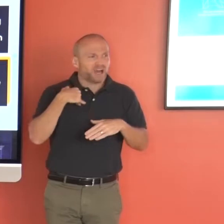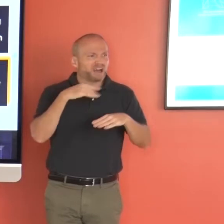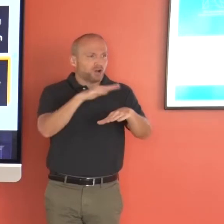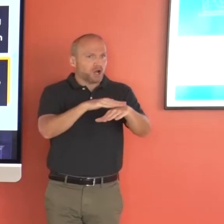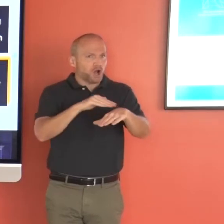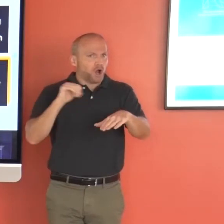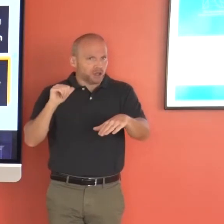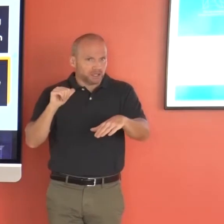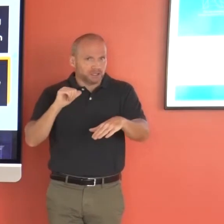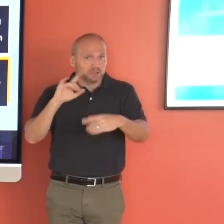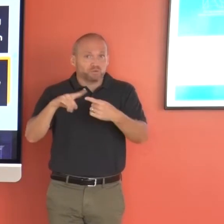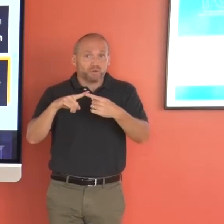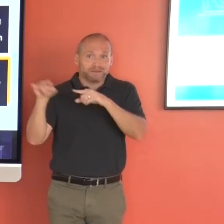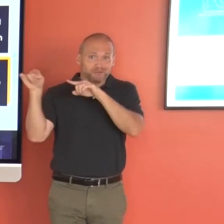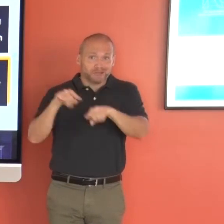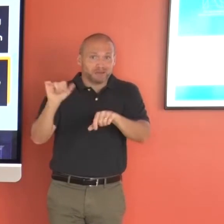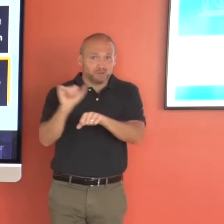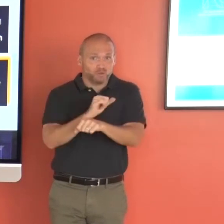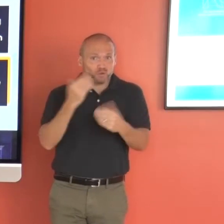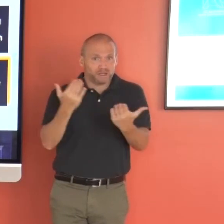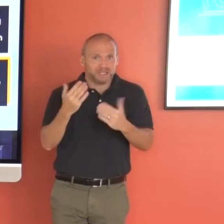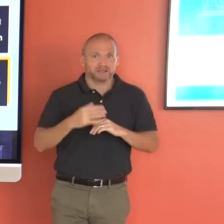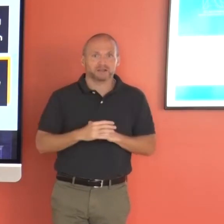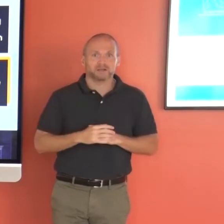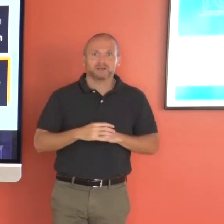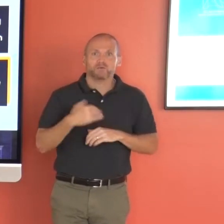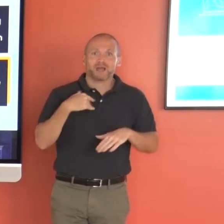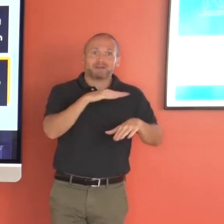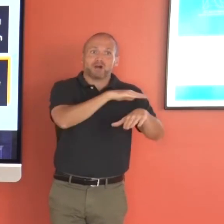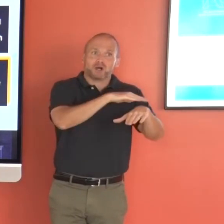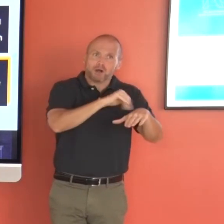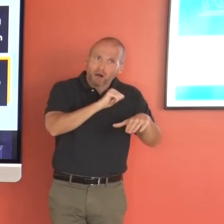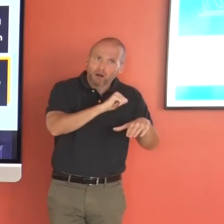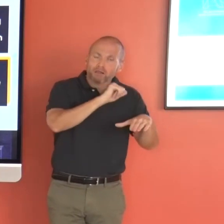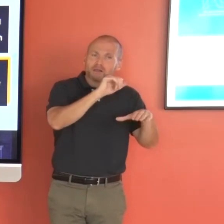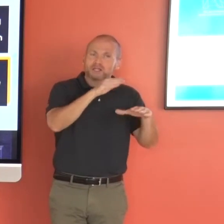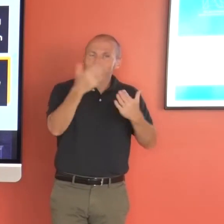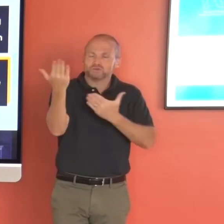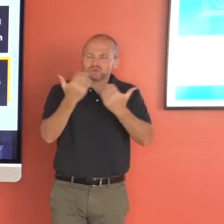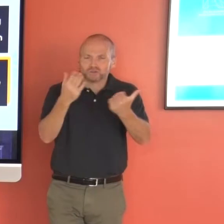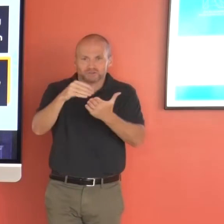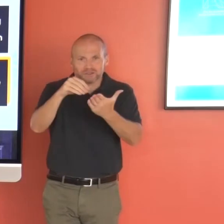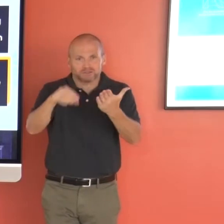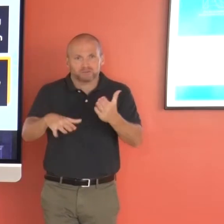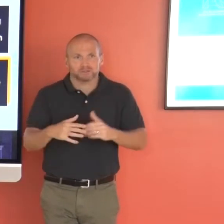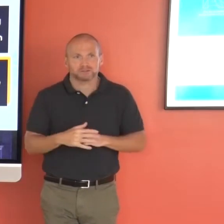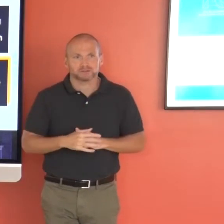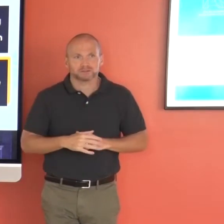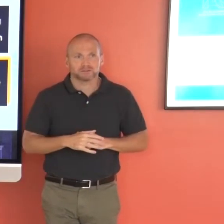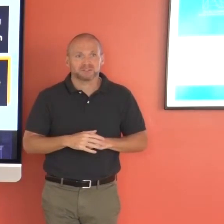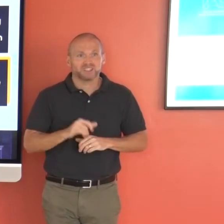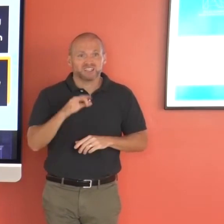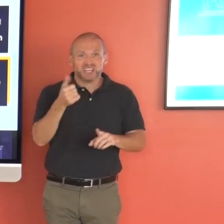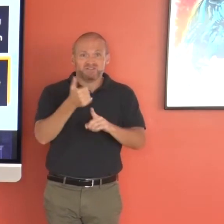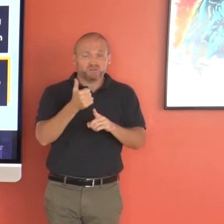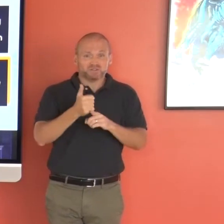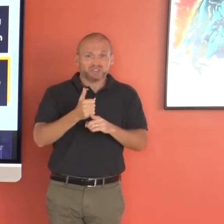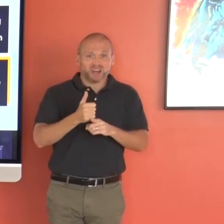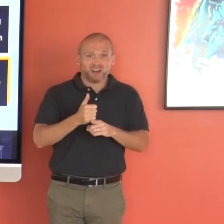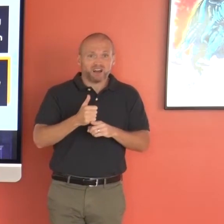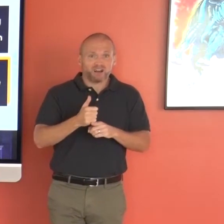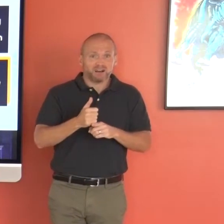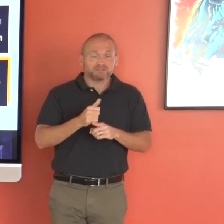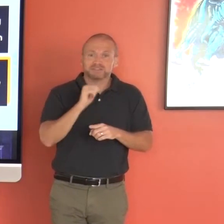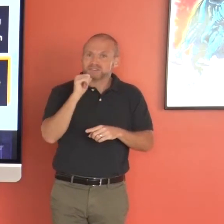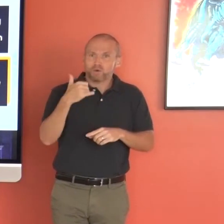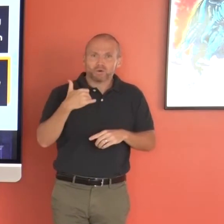when you work in higher ed. We have a calling to serve our students. You cannot pour from an empty cup. Let